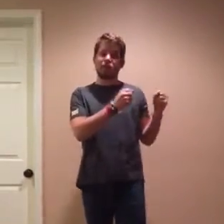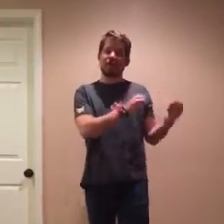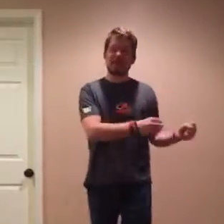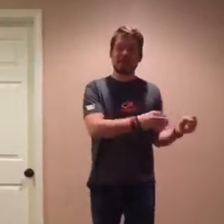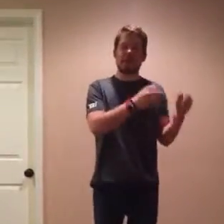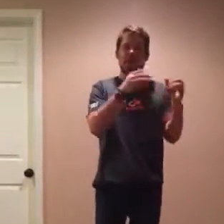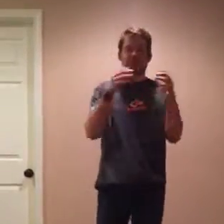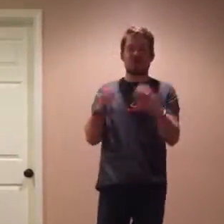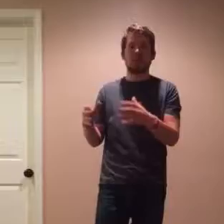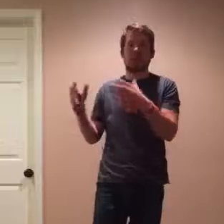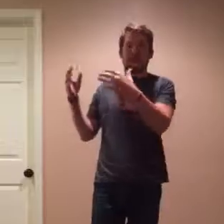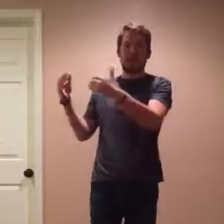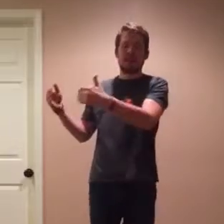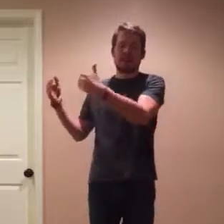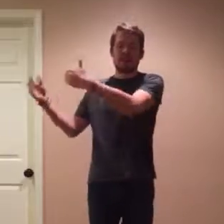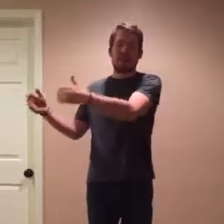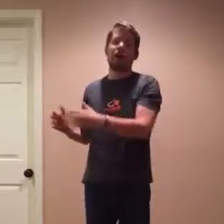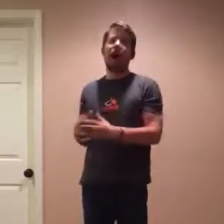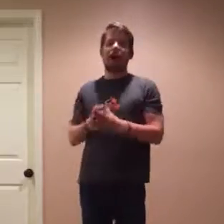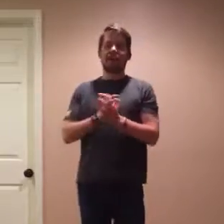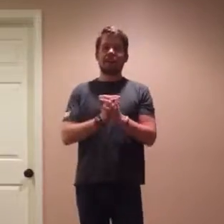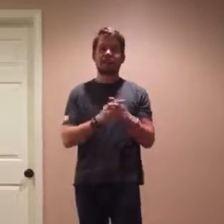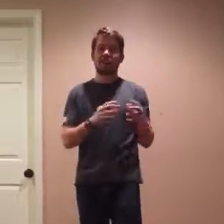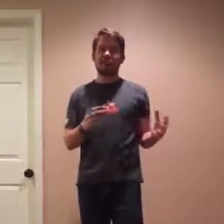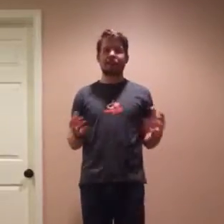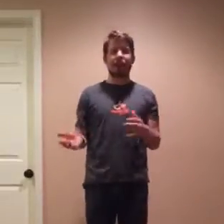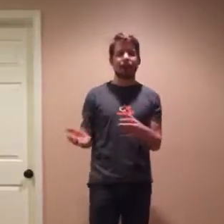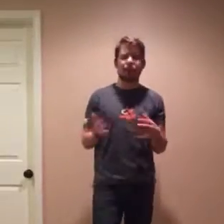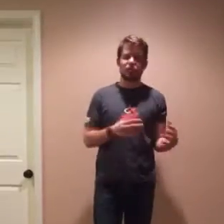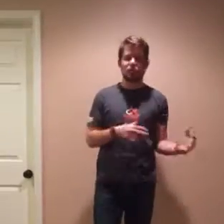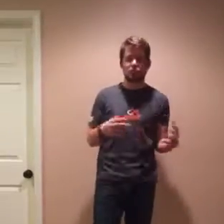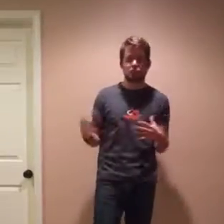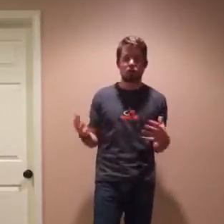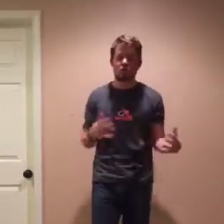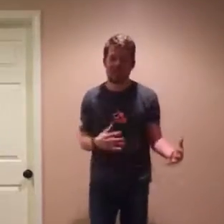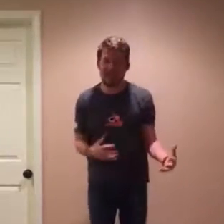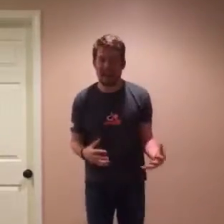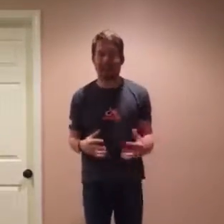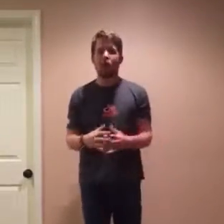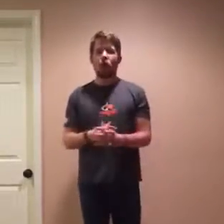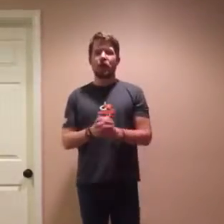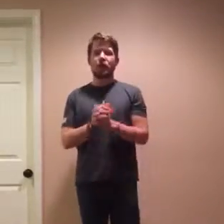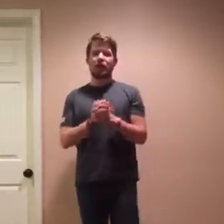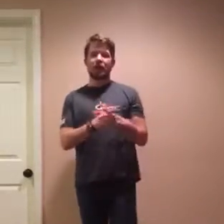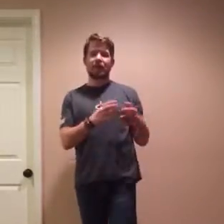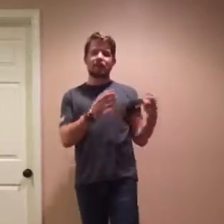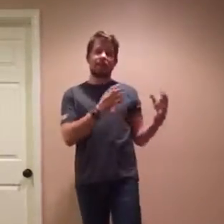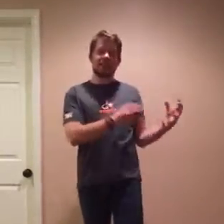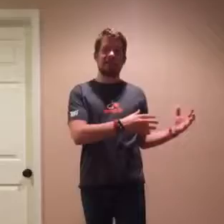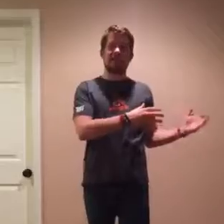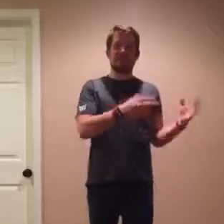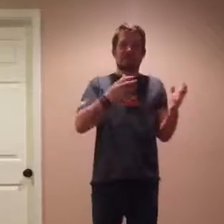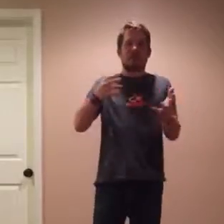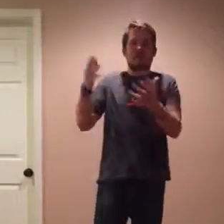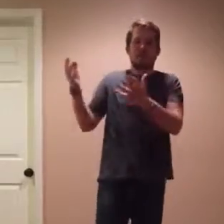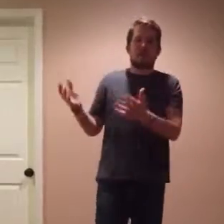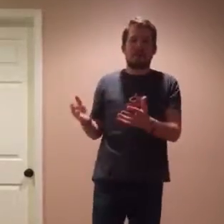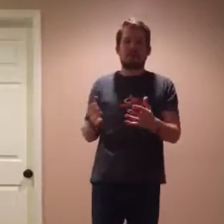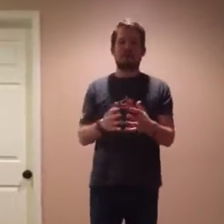and potential in the truth of each student. I think so many times in church culture today, we think this next generation growing up in